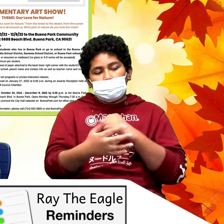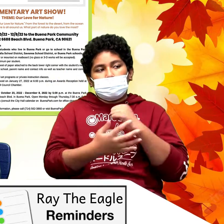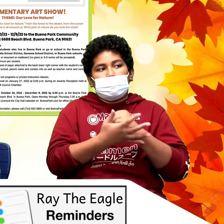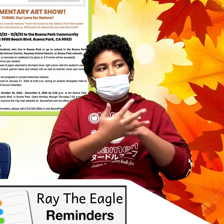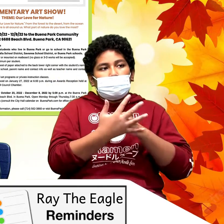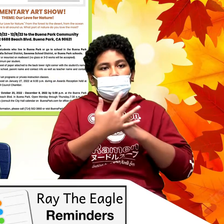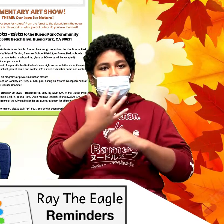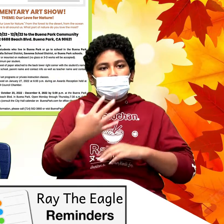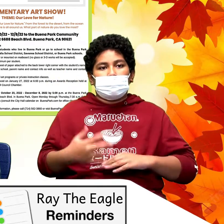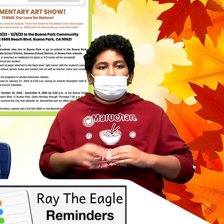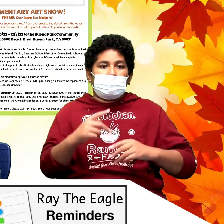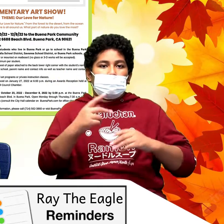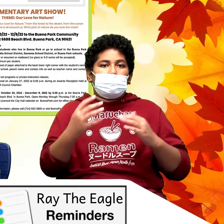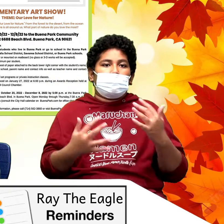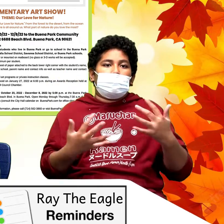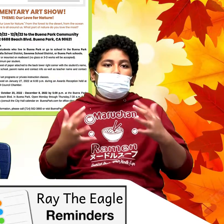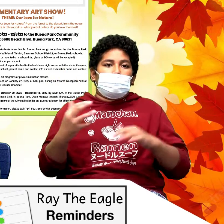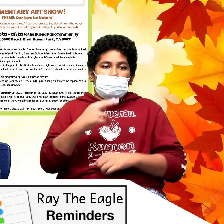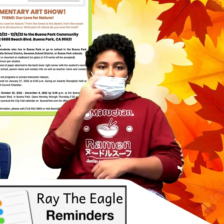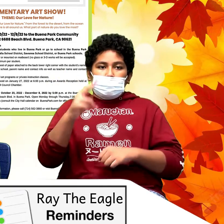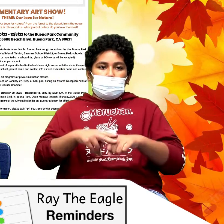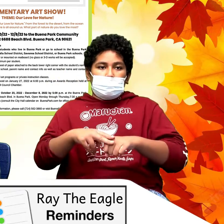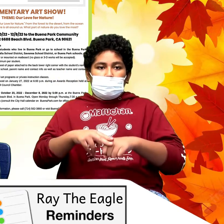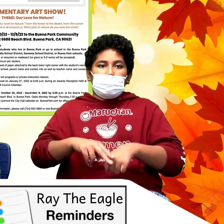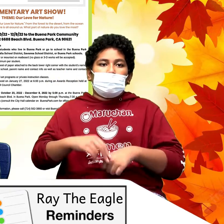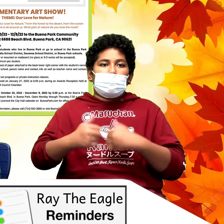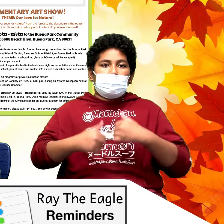you love most?